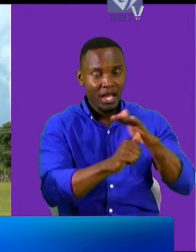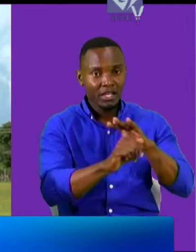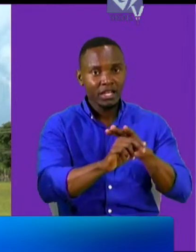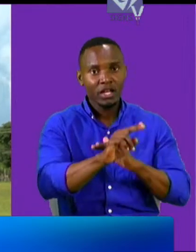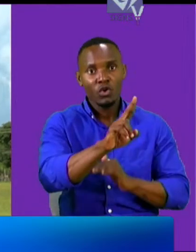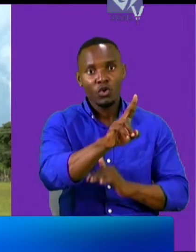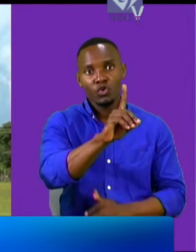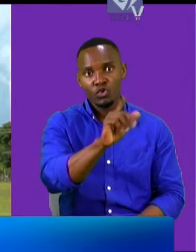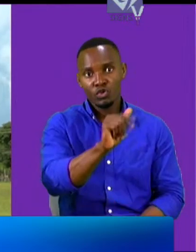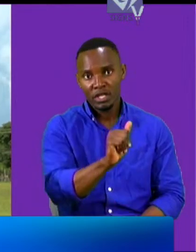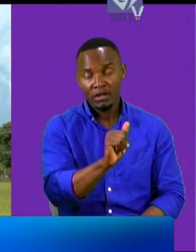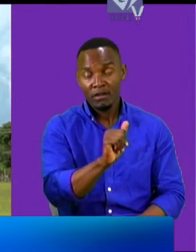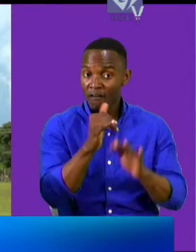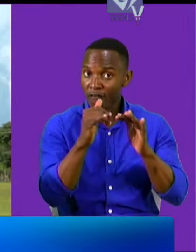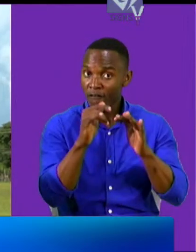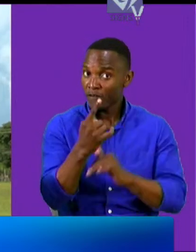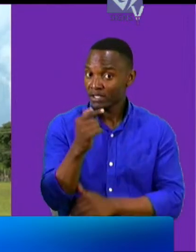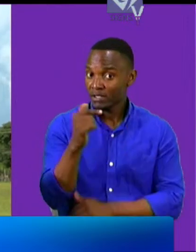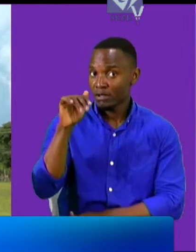mwenyewe.